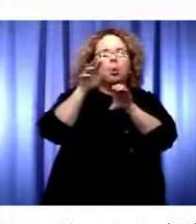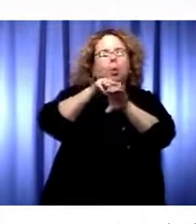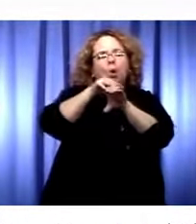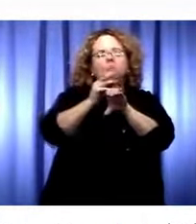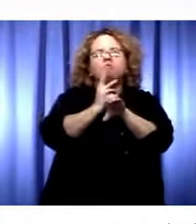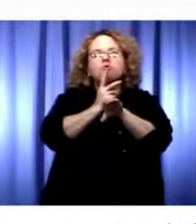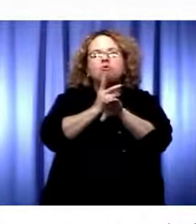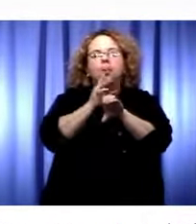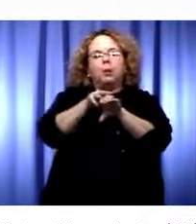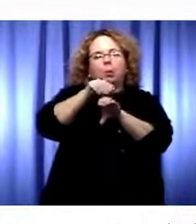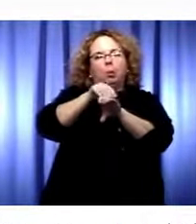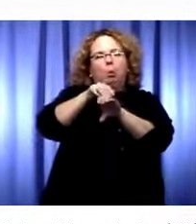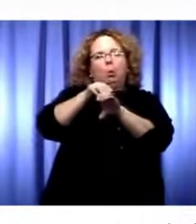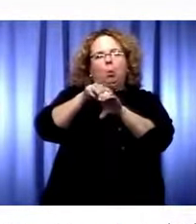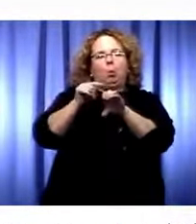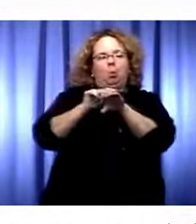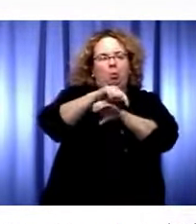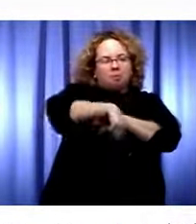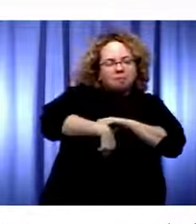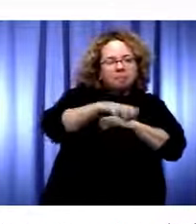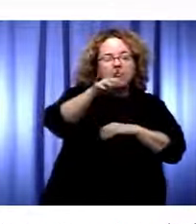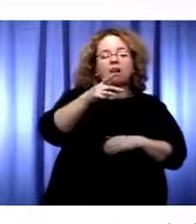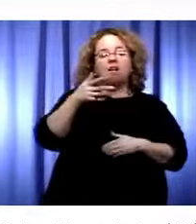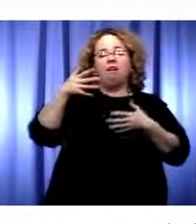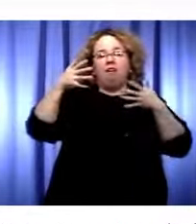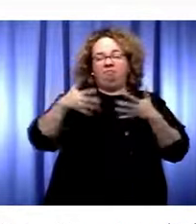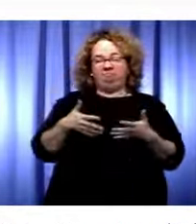is to receive food and absorb the water out of it,